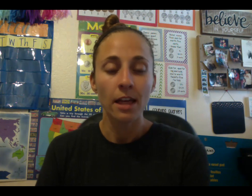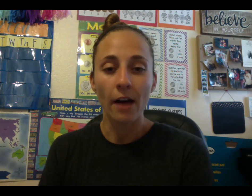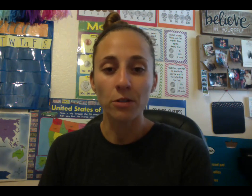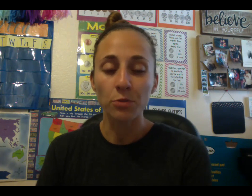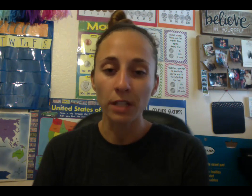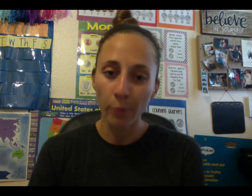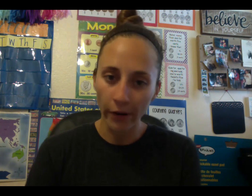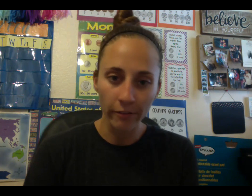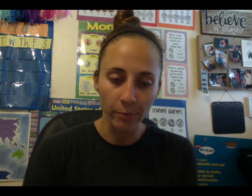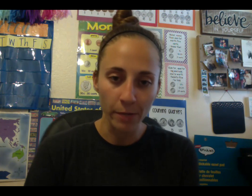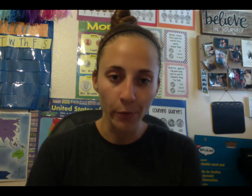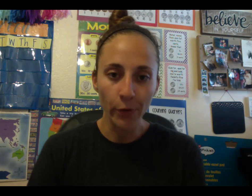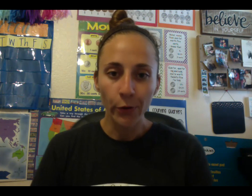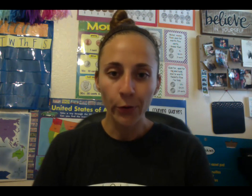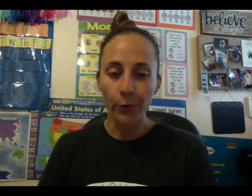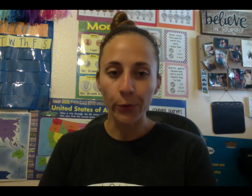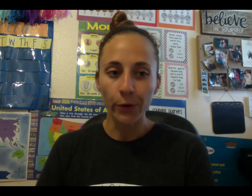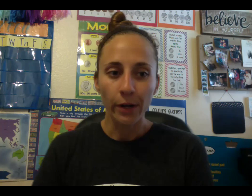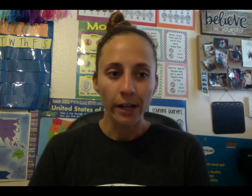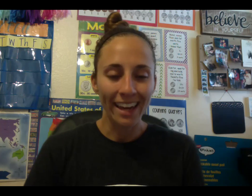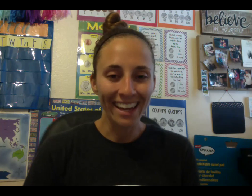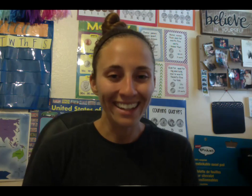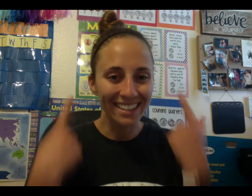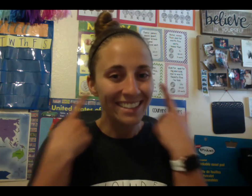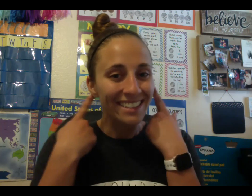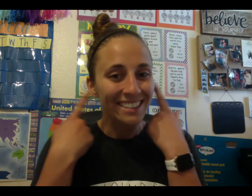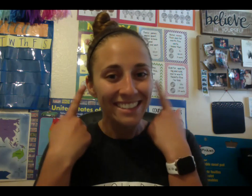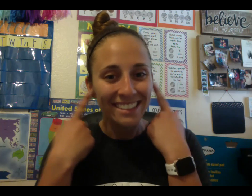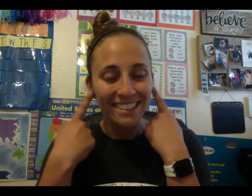something that was really important for people who can't,